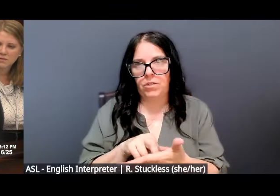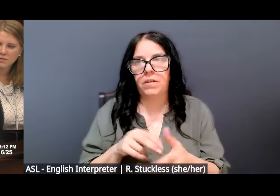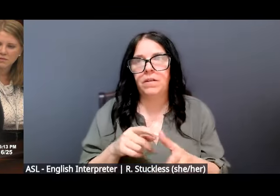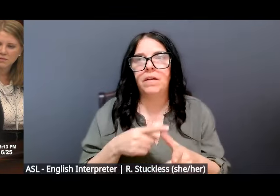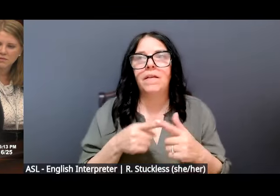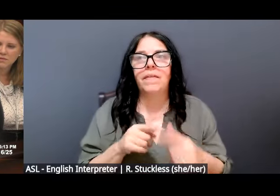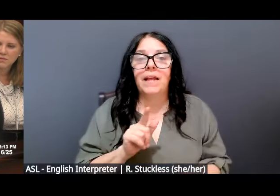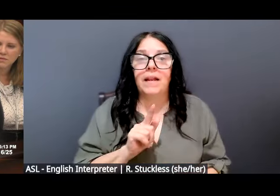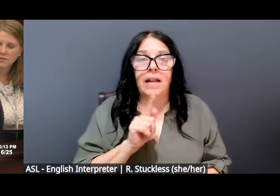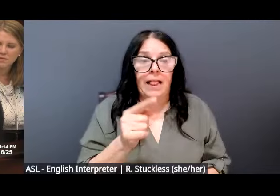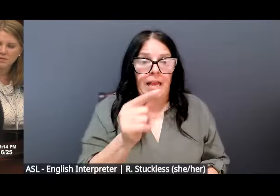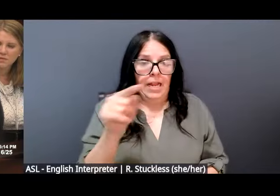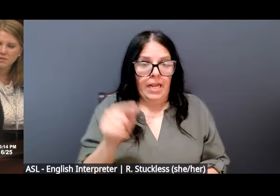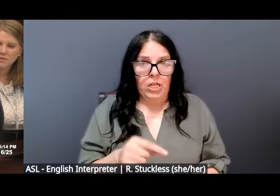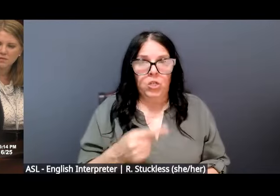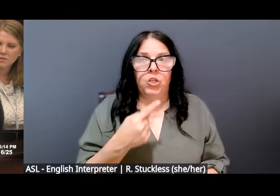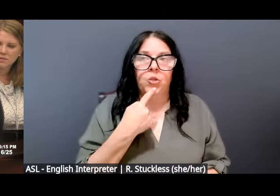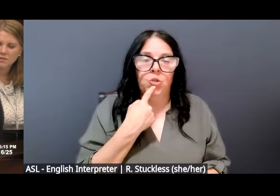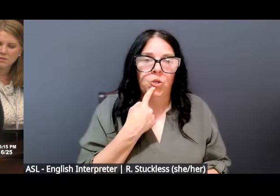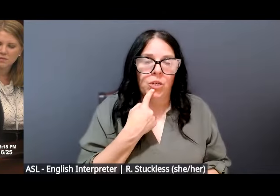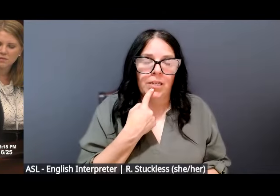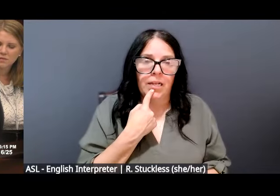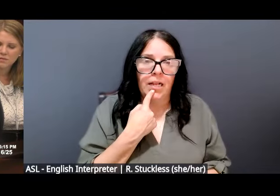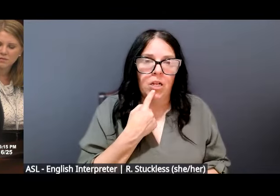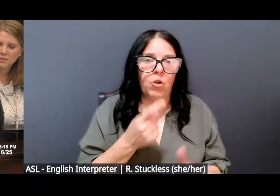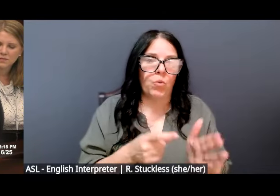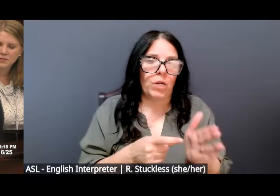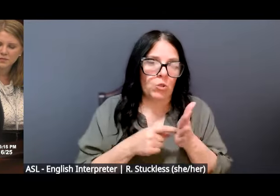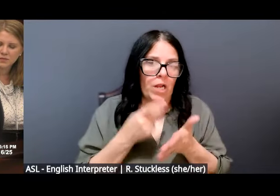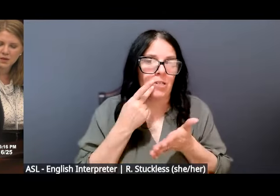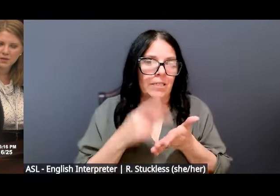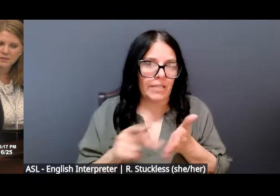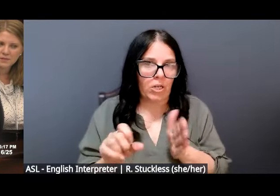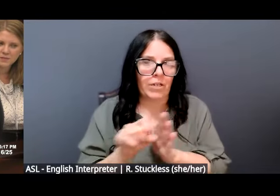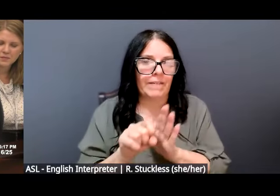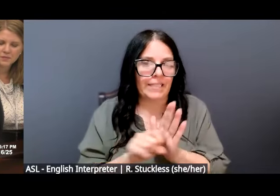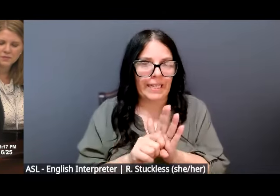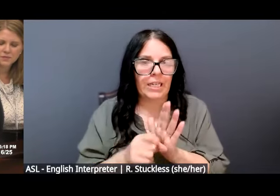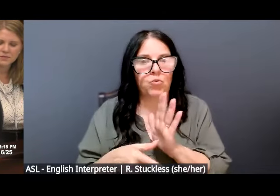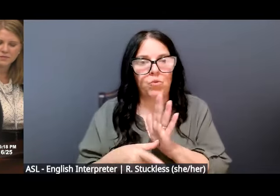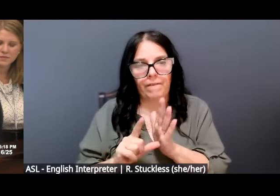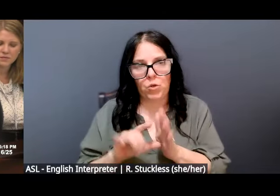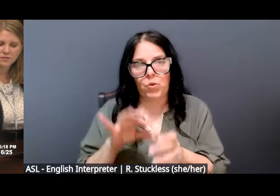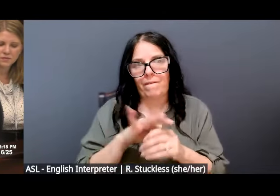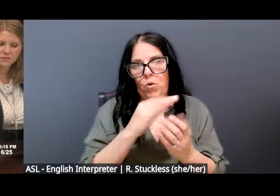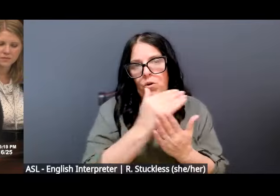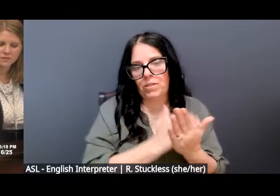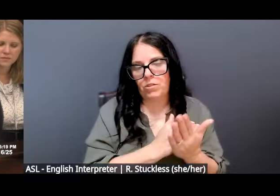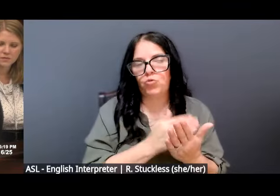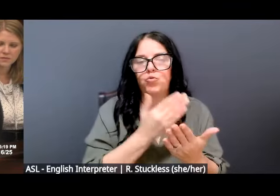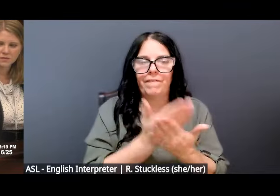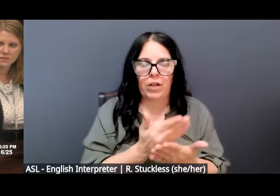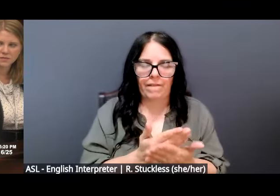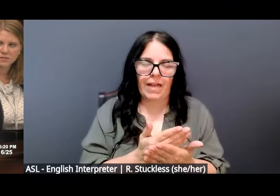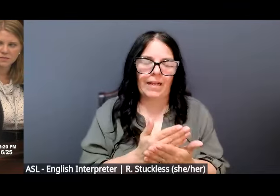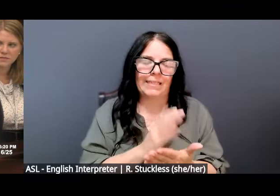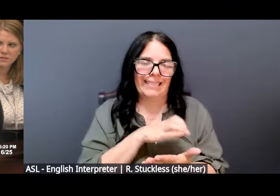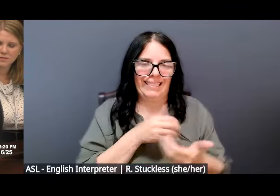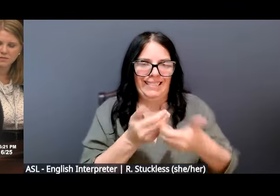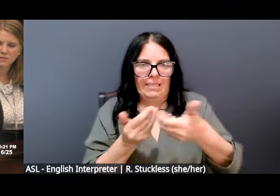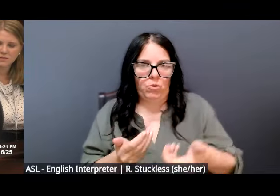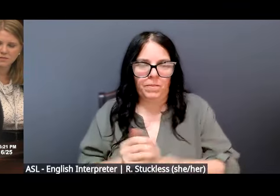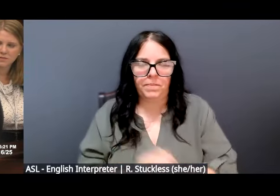later to specifically say require Secretary of State to review voter rolls to verify citizens, et cetera. I'm